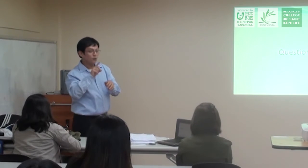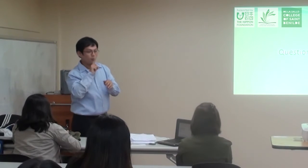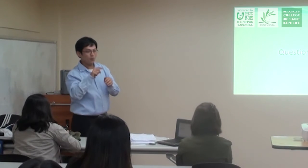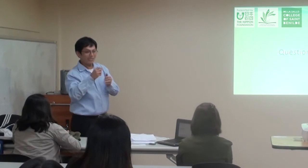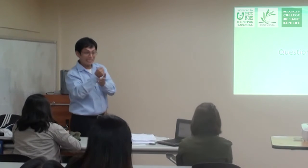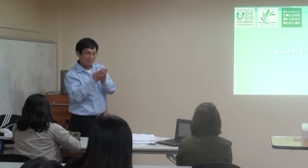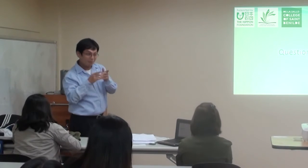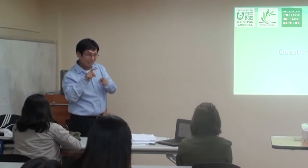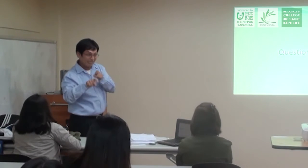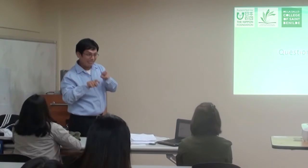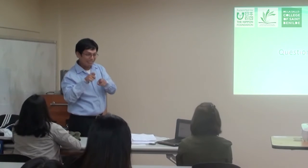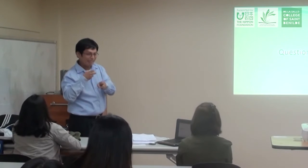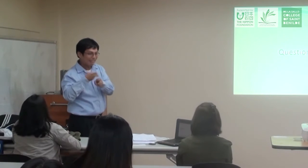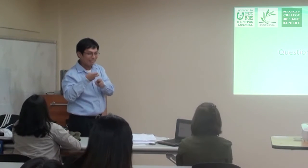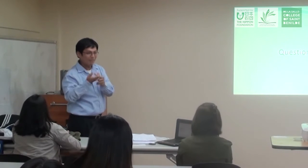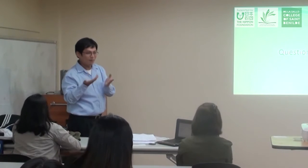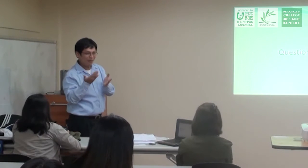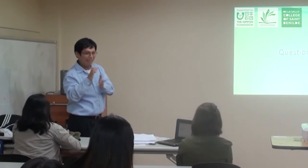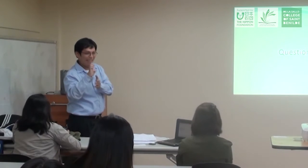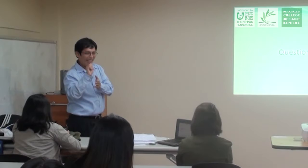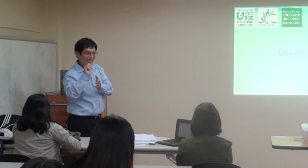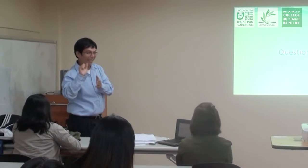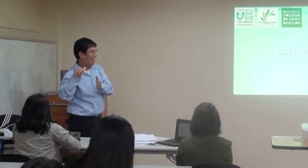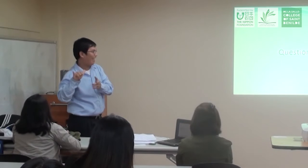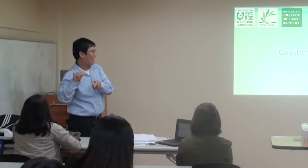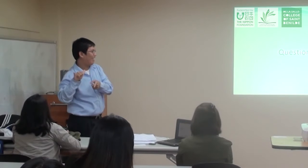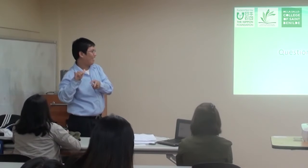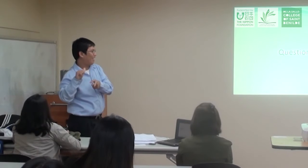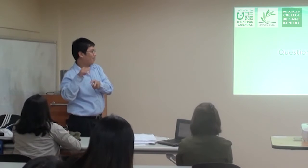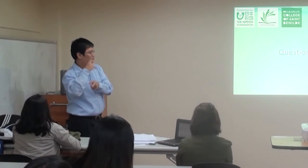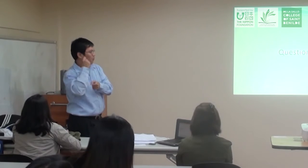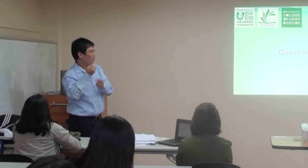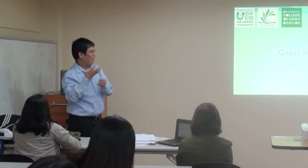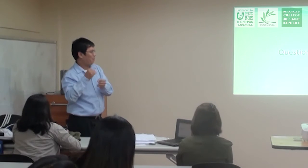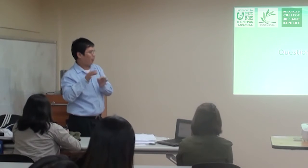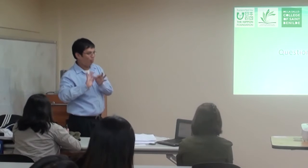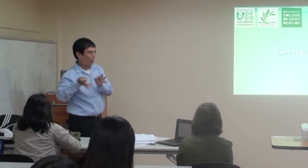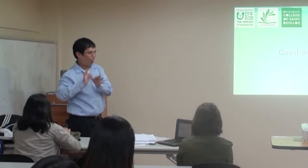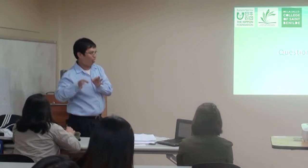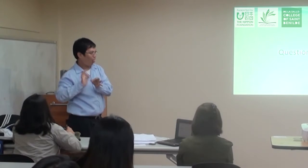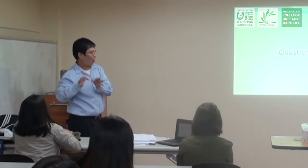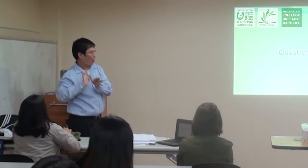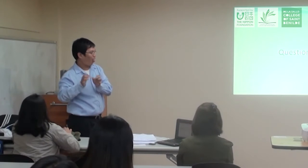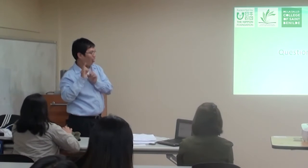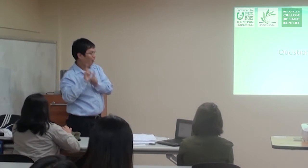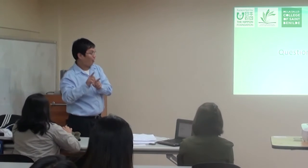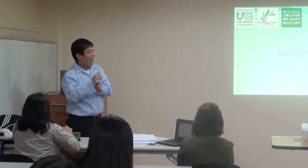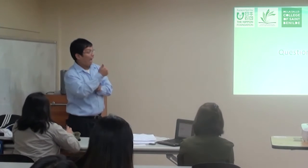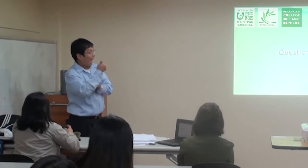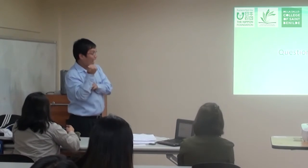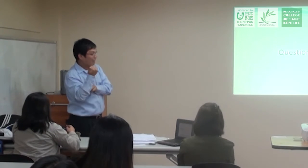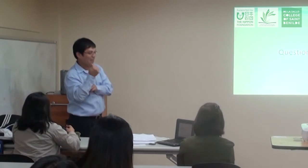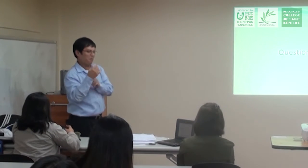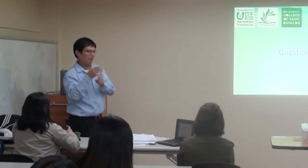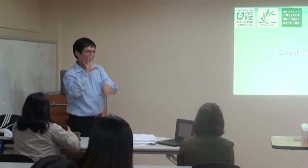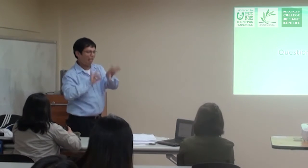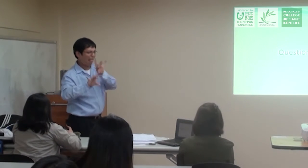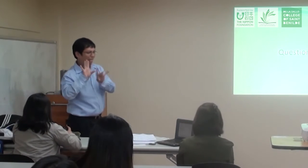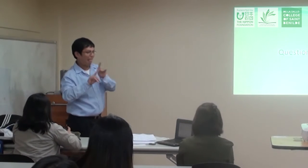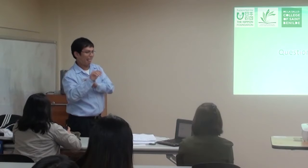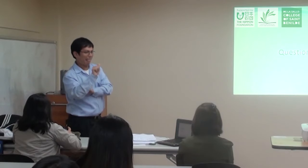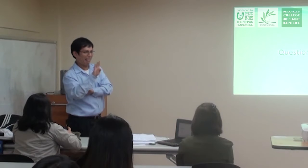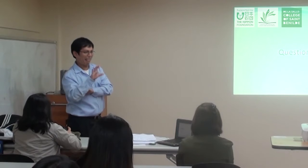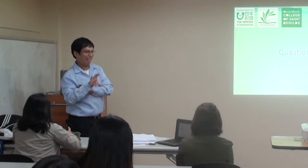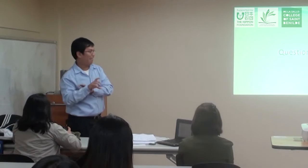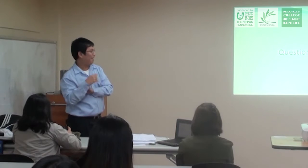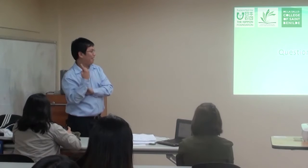Nandiyan naman yung sa PNU, sa Philippine Normal College, which is harder kasi nga may mga essays na involved na kailangan I need